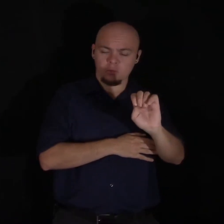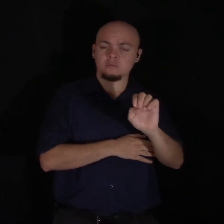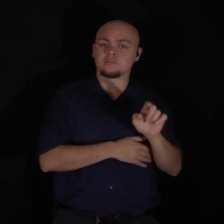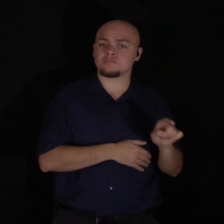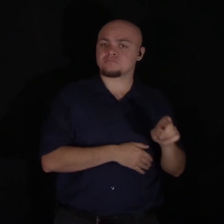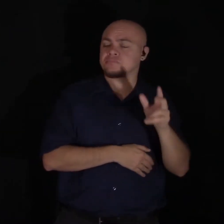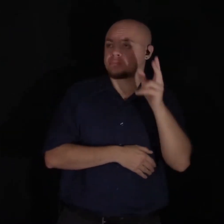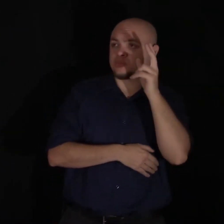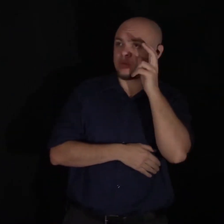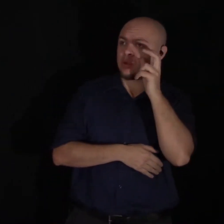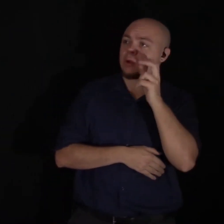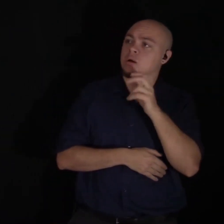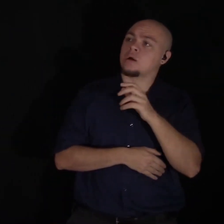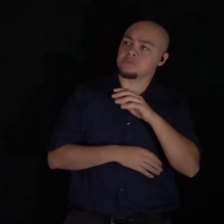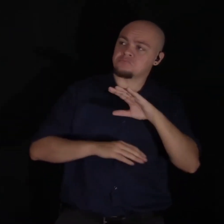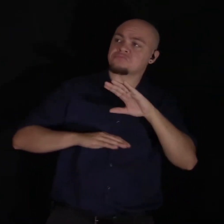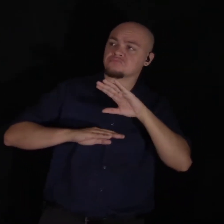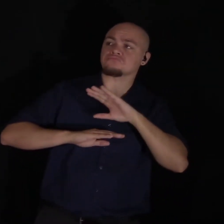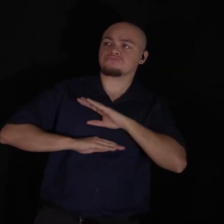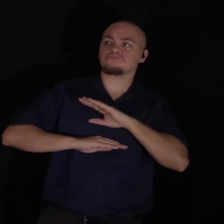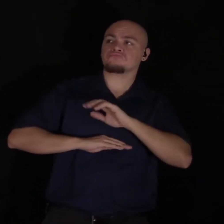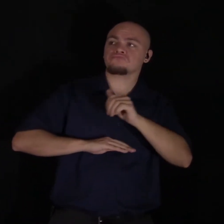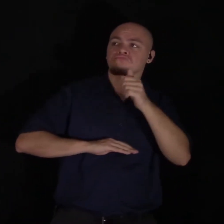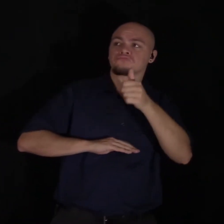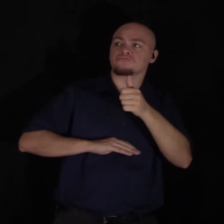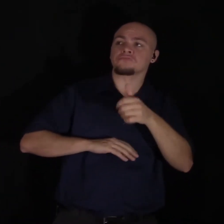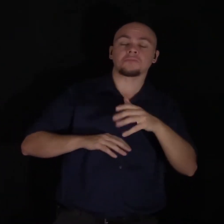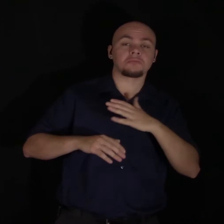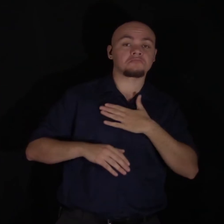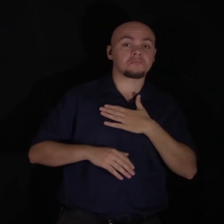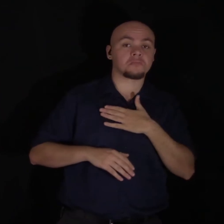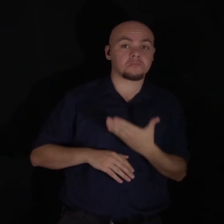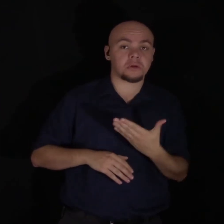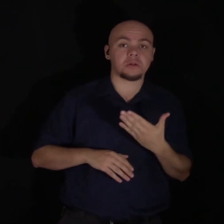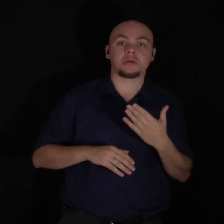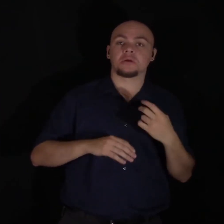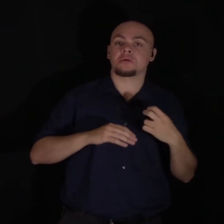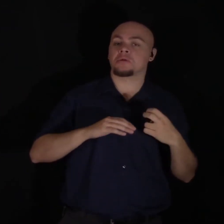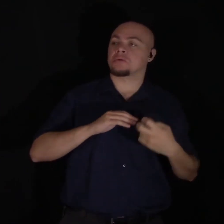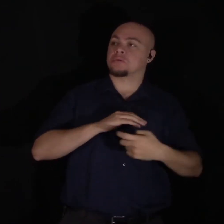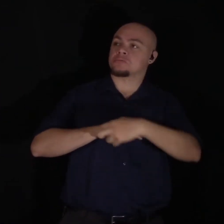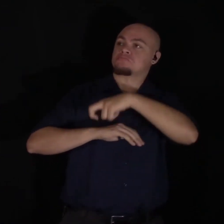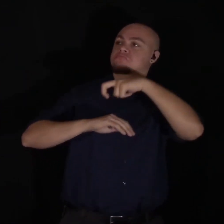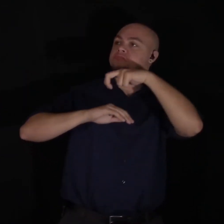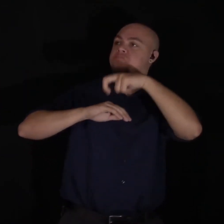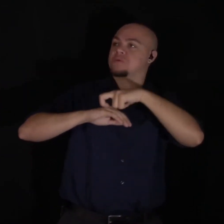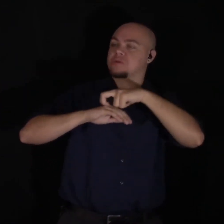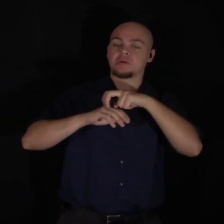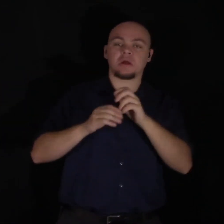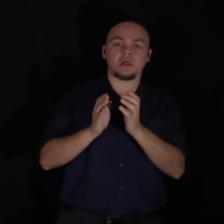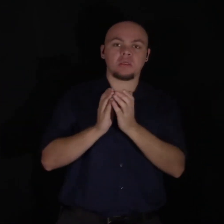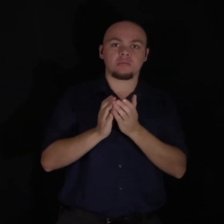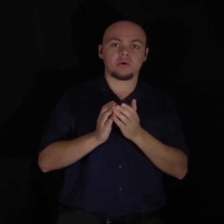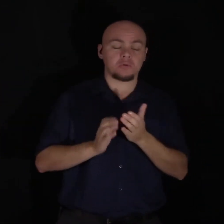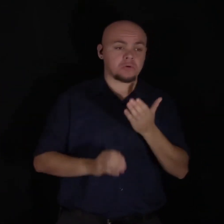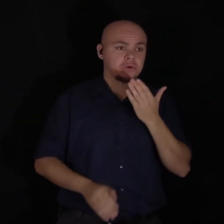he appeared satisfied, and consented to come on board. Good God,